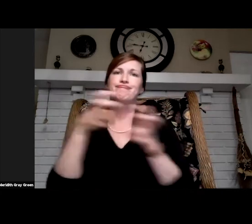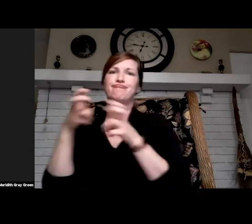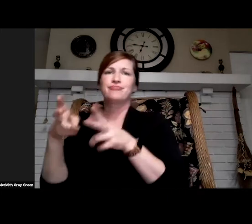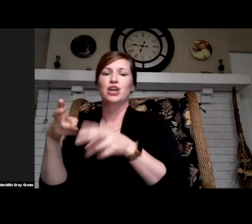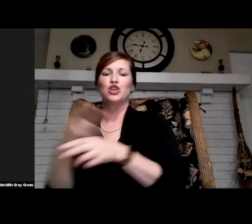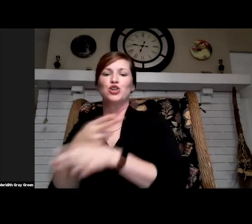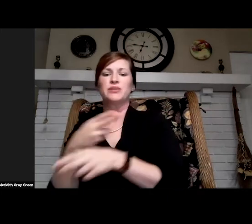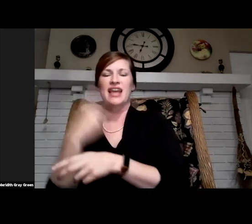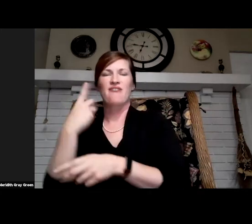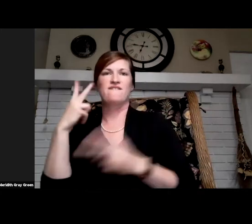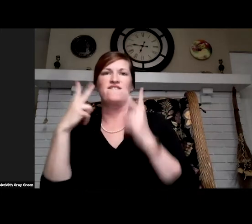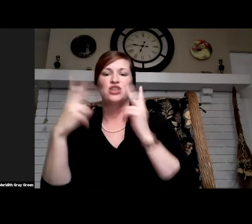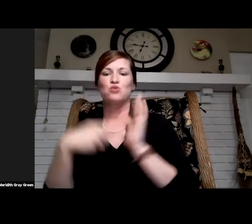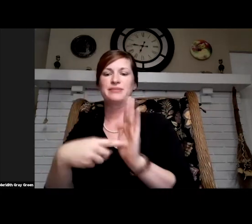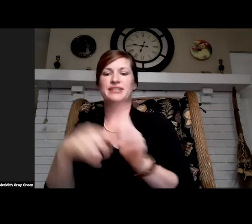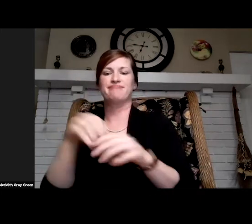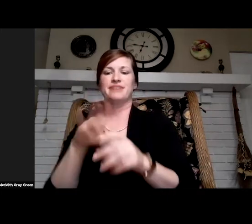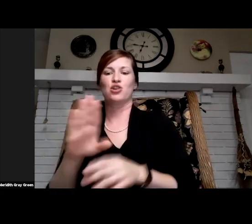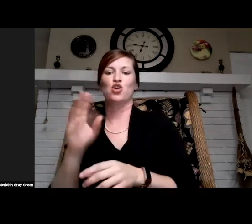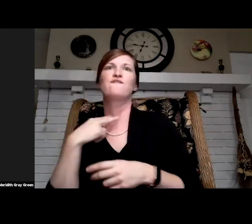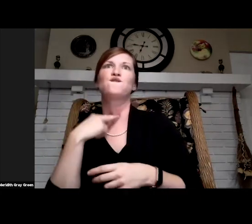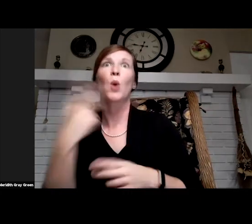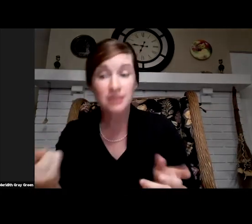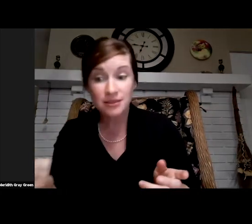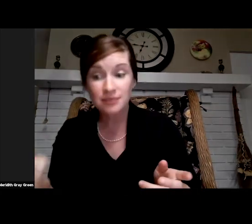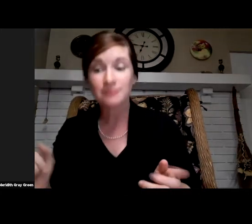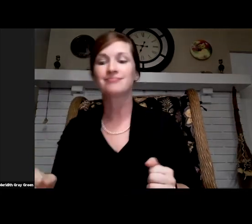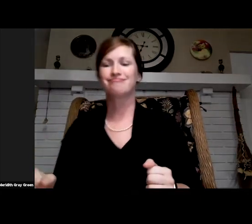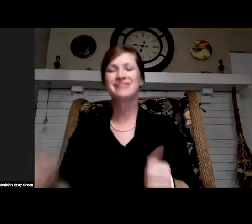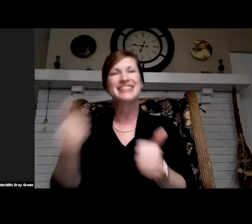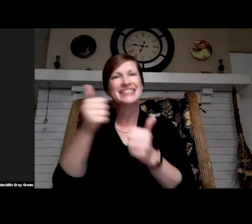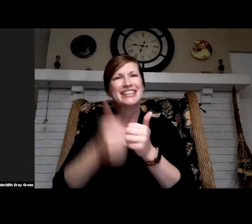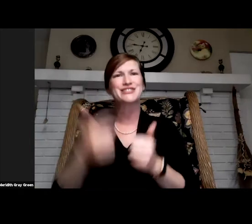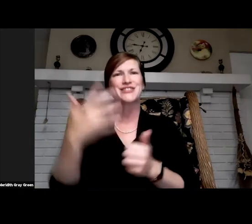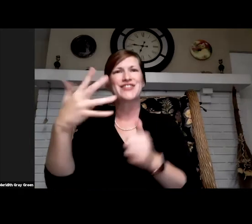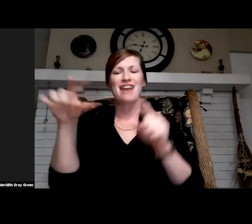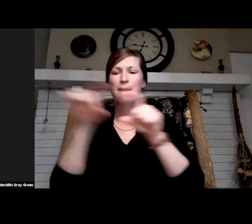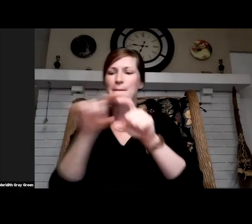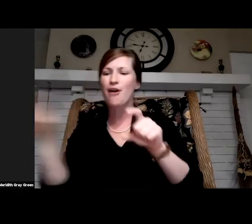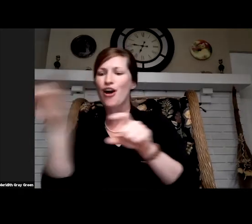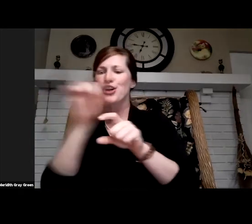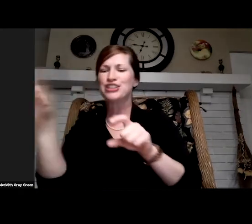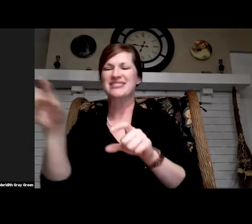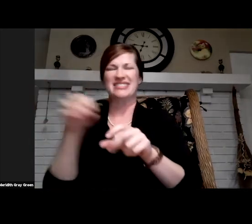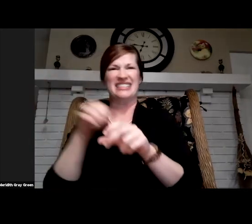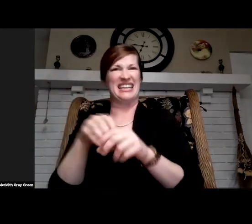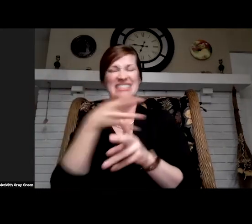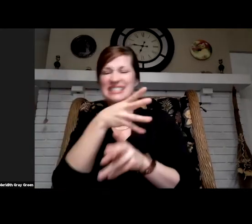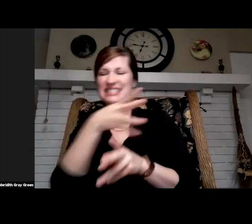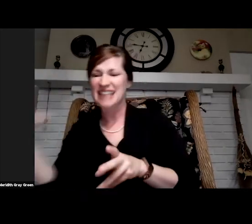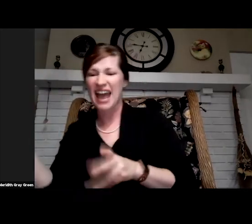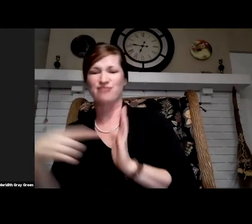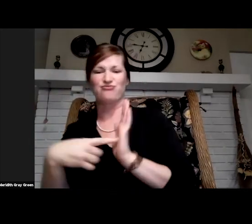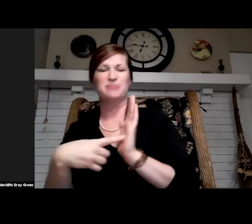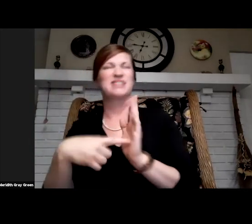and are used in visual representations of Kim's voice. In each of the 5